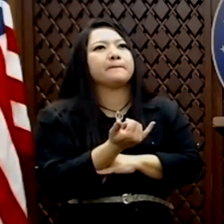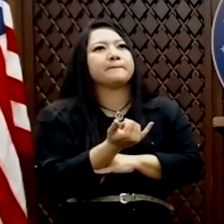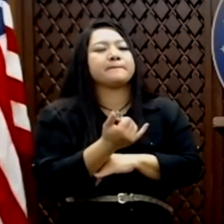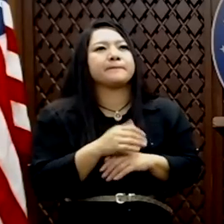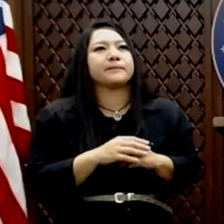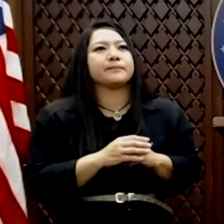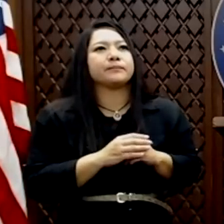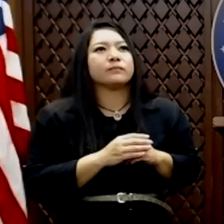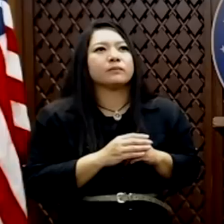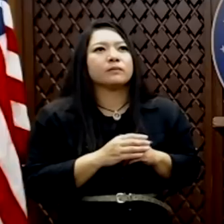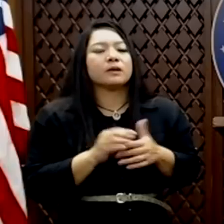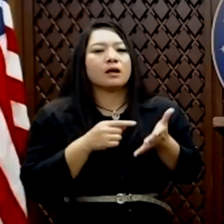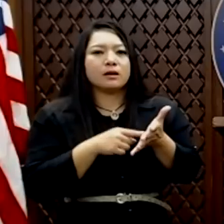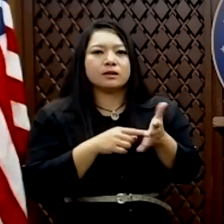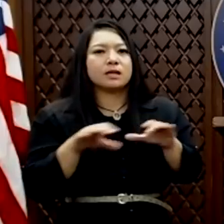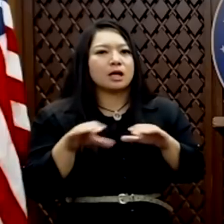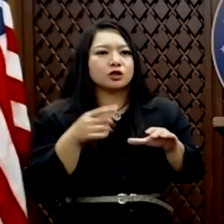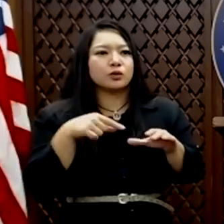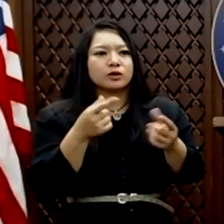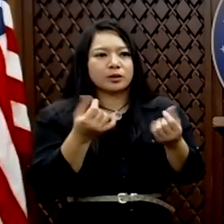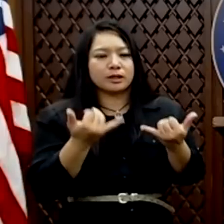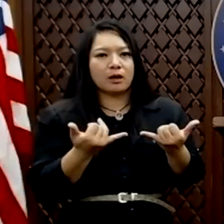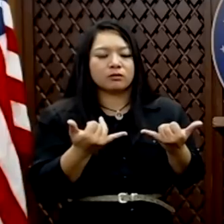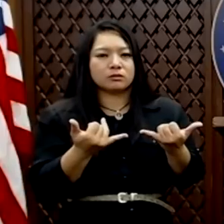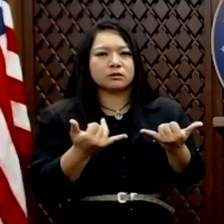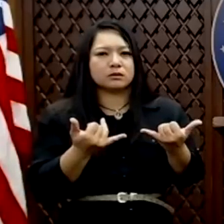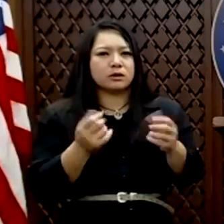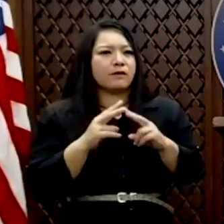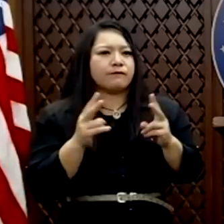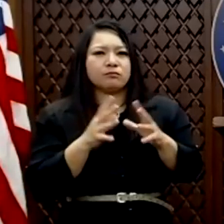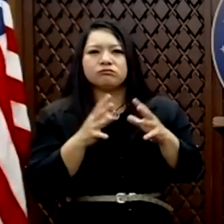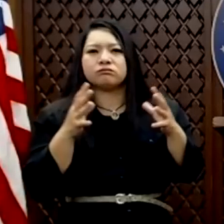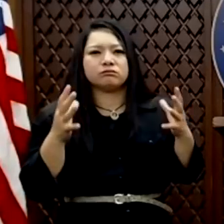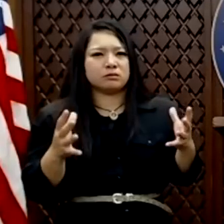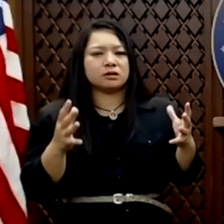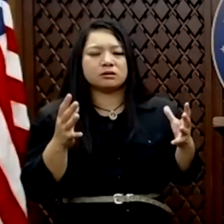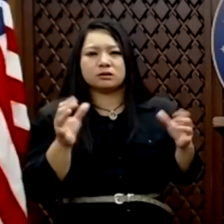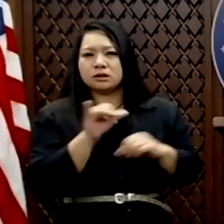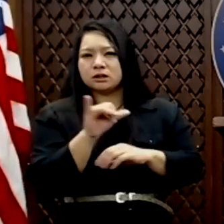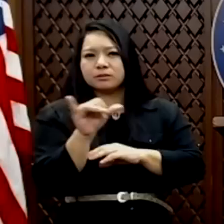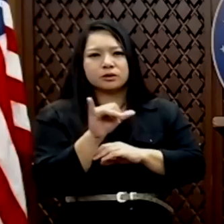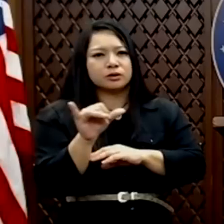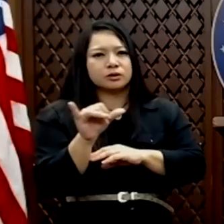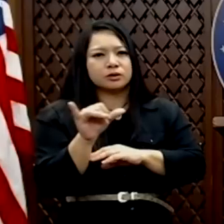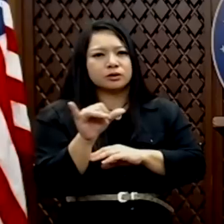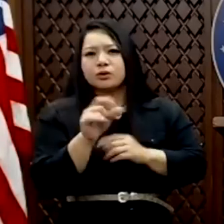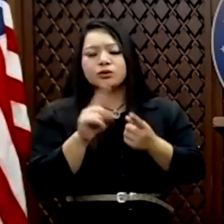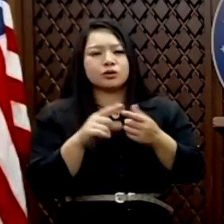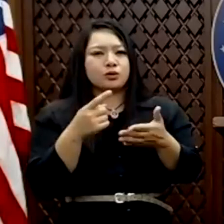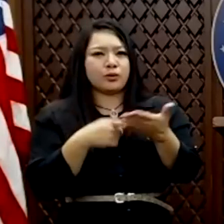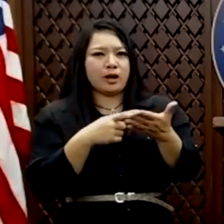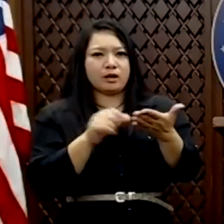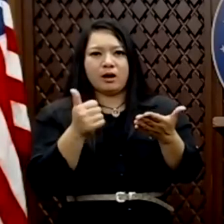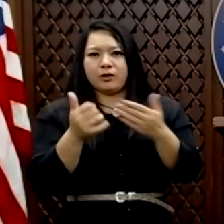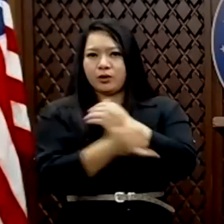this actions that we are doing is very much similar to what